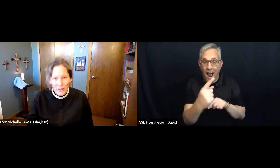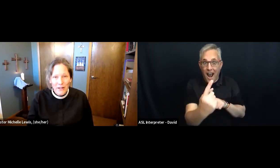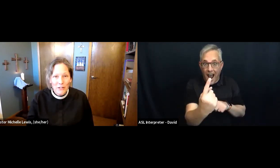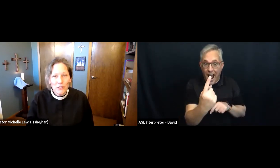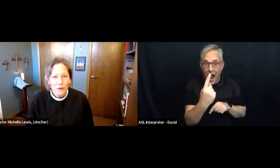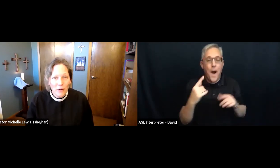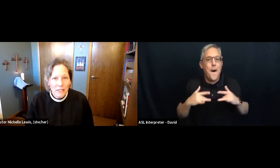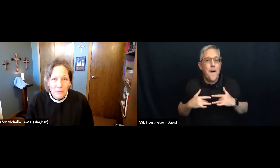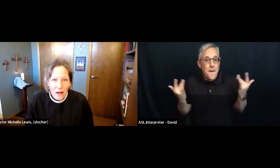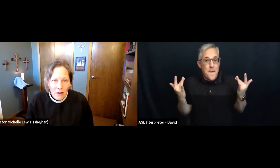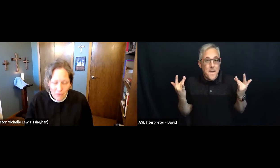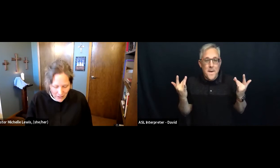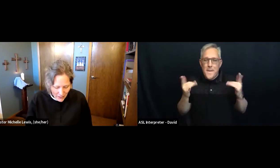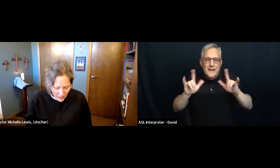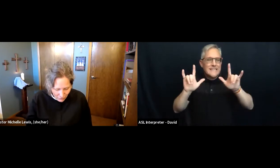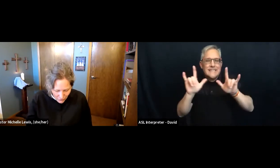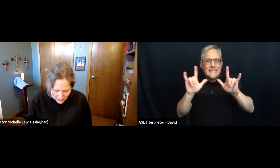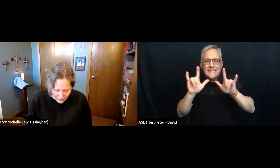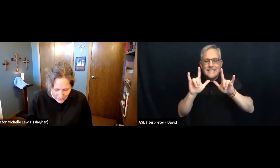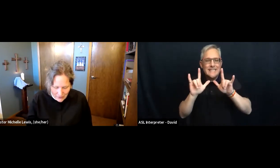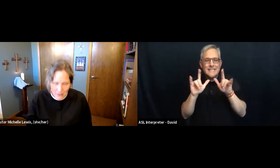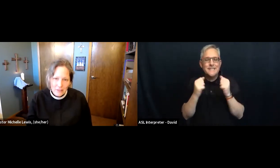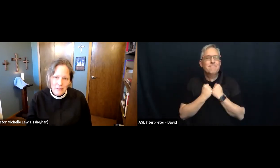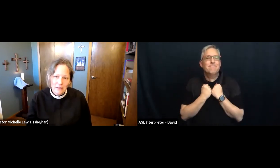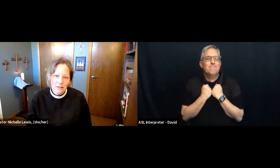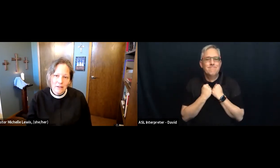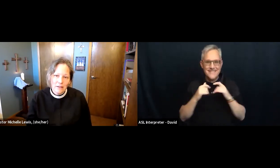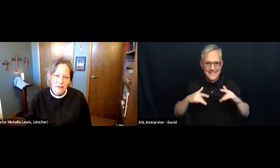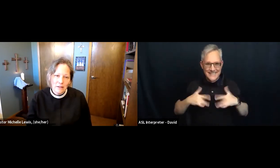to show us love and forgiveness,